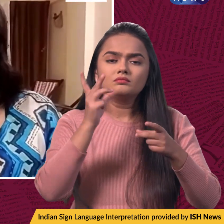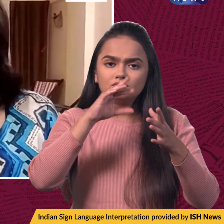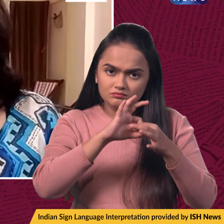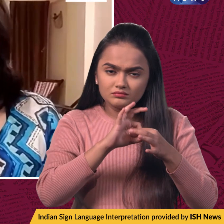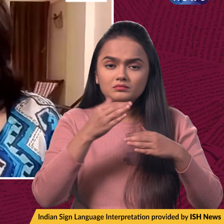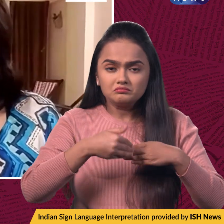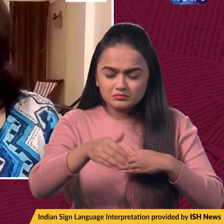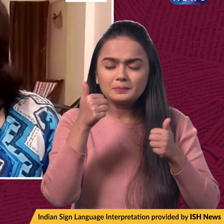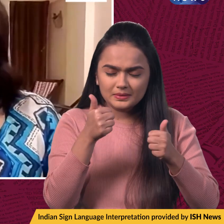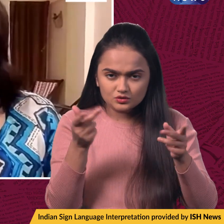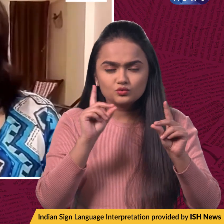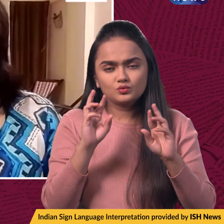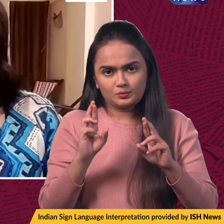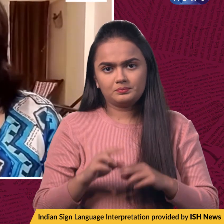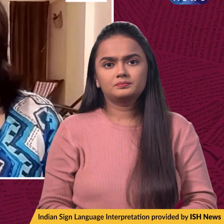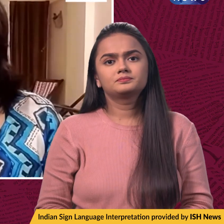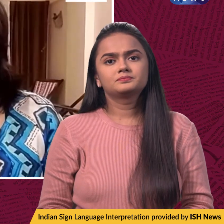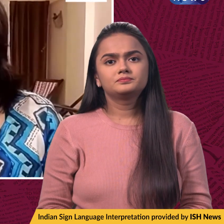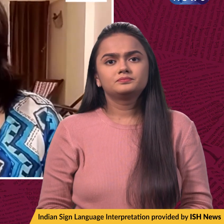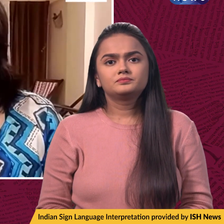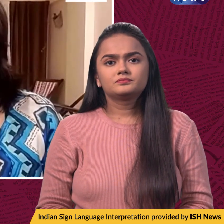more against the West.